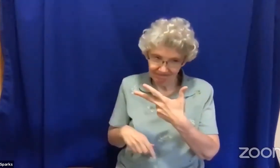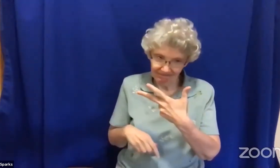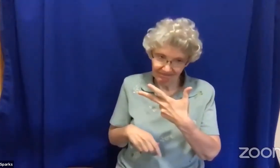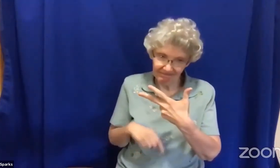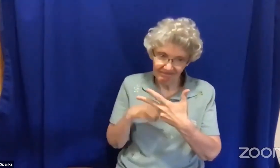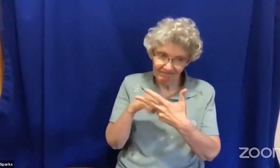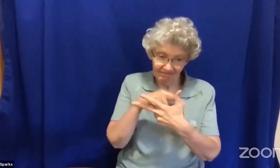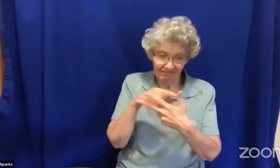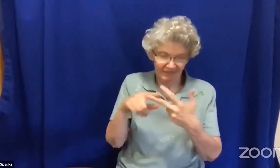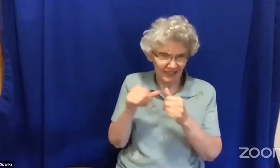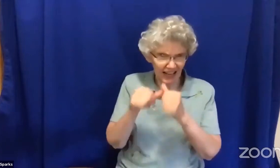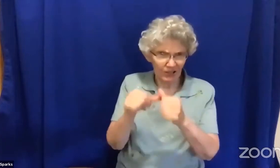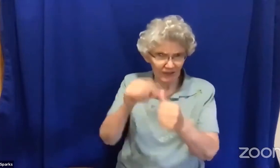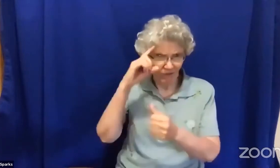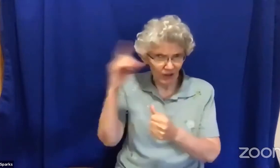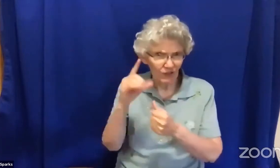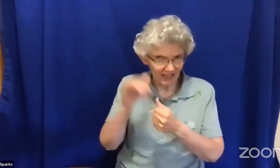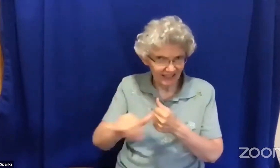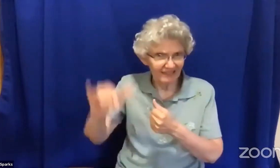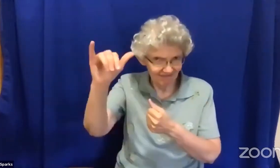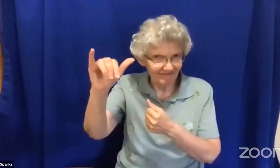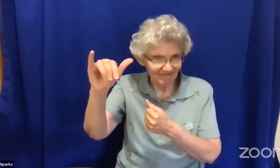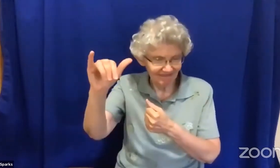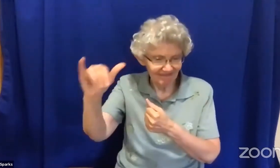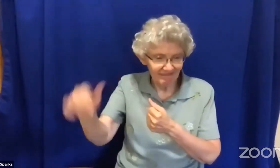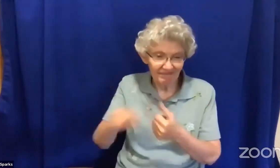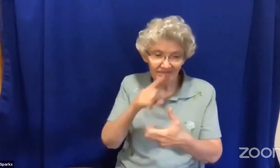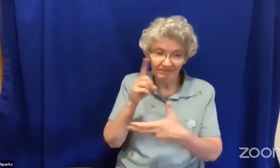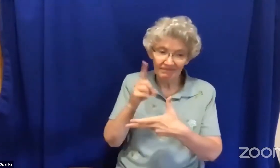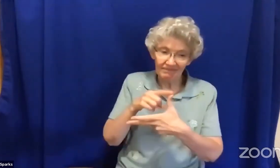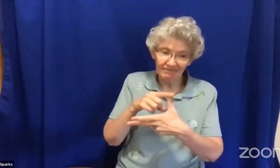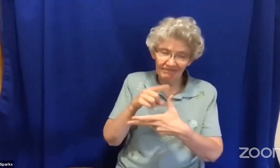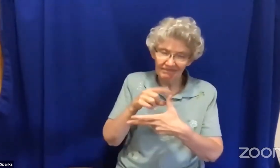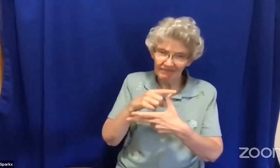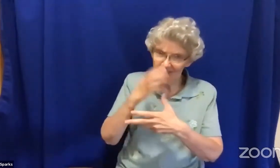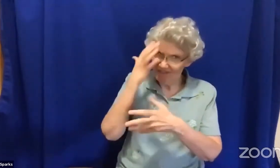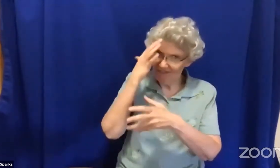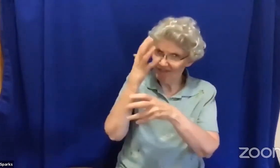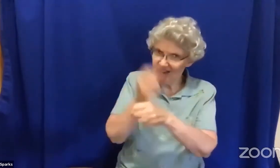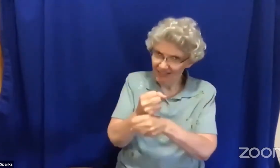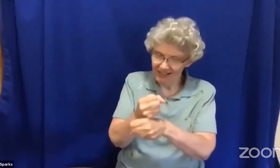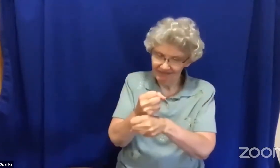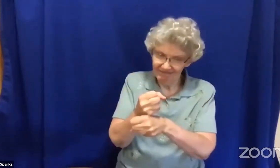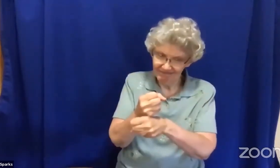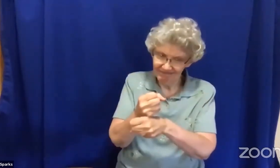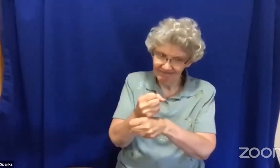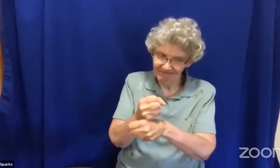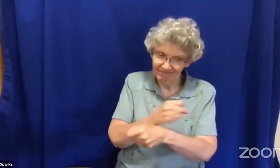Just as God completely understands us. For now, there are faith,